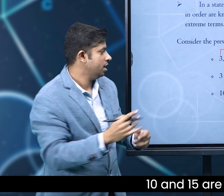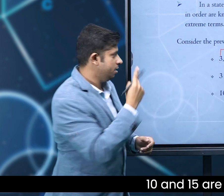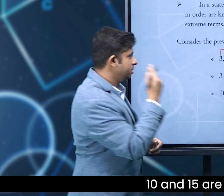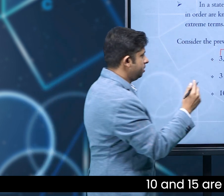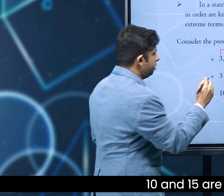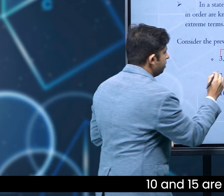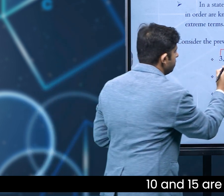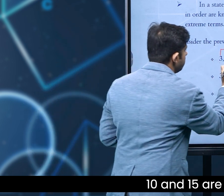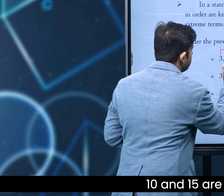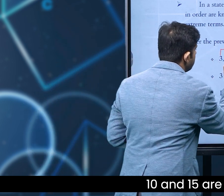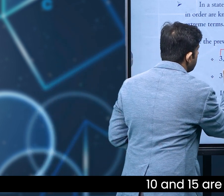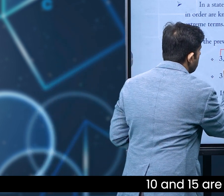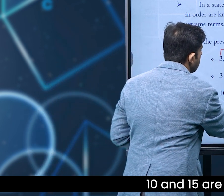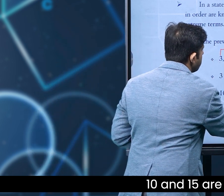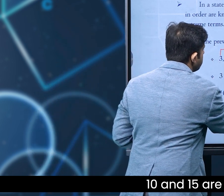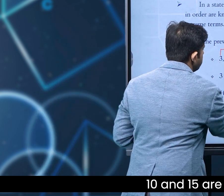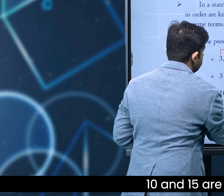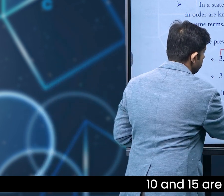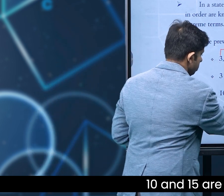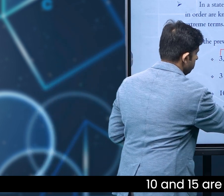10 and 15 are the middle terms.